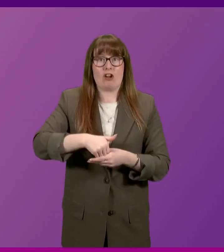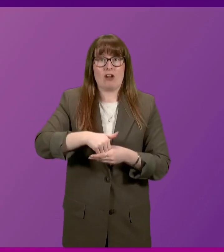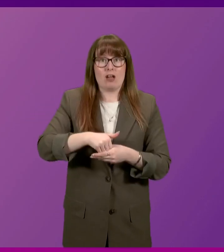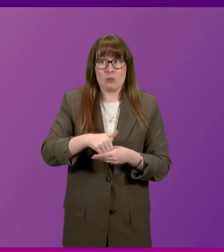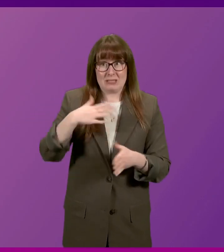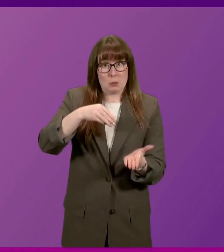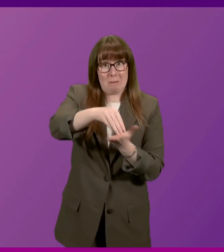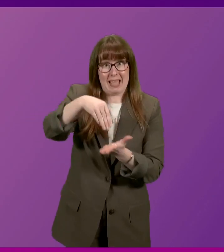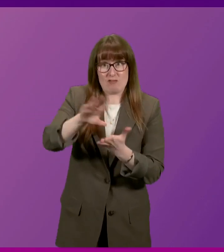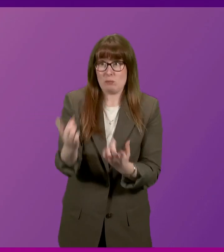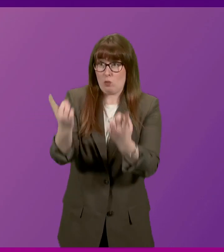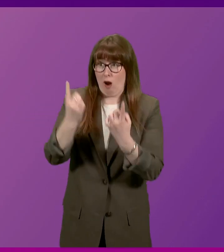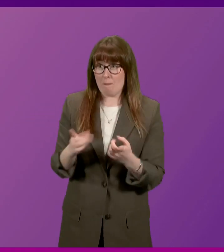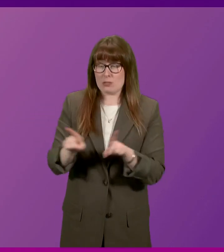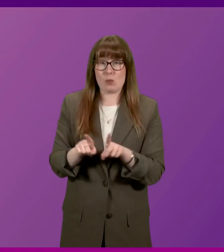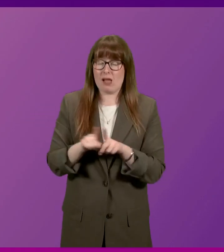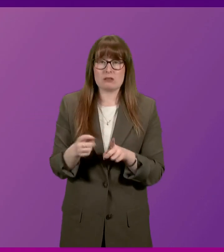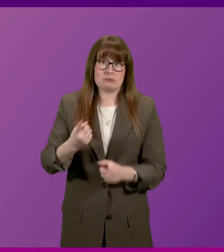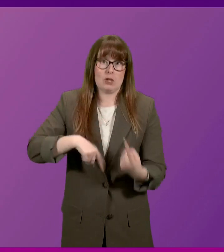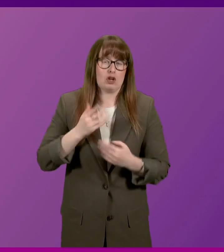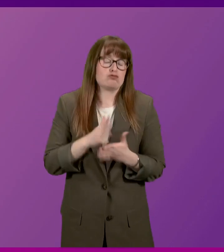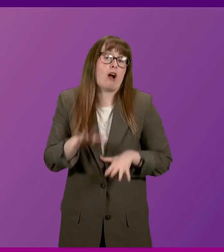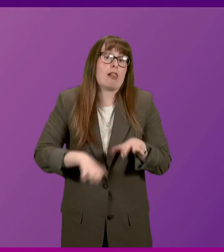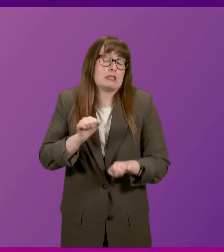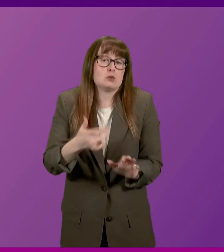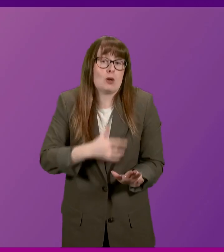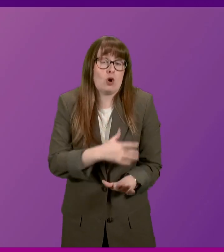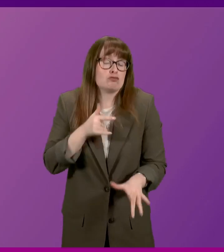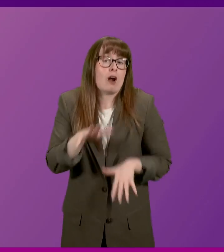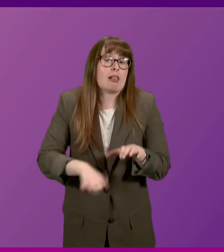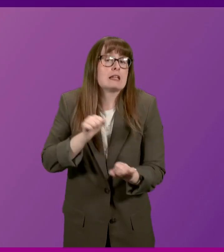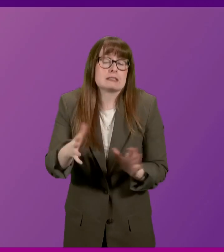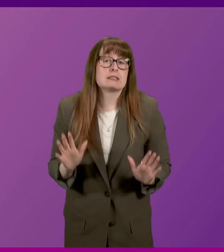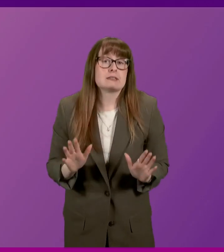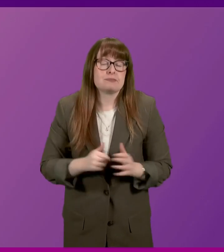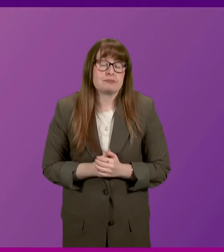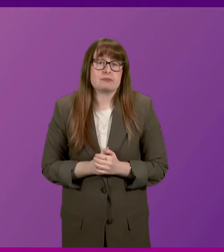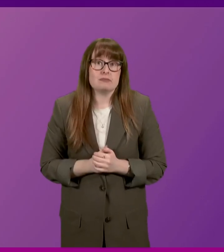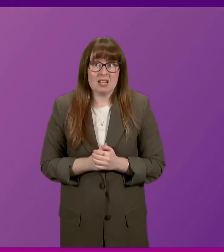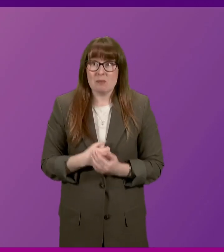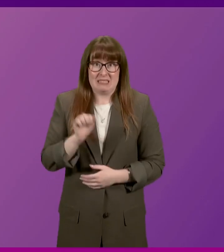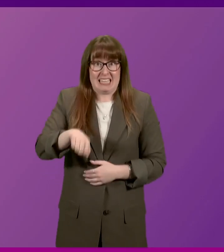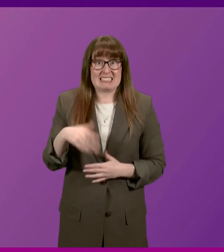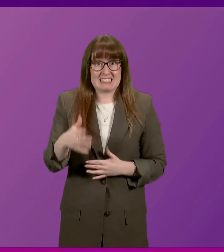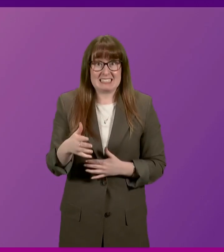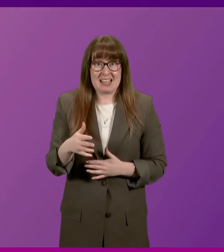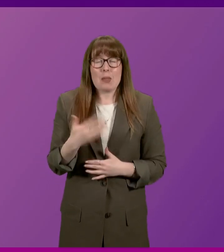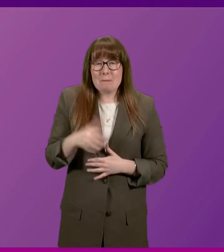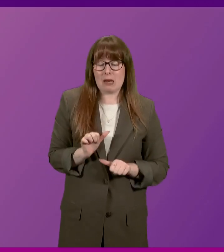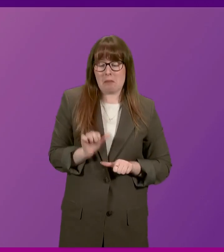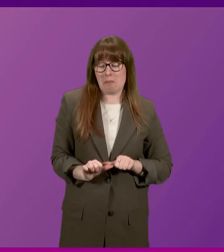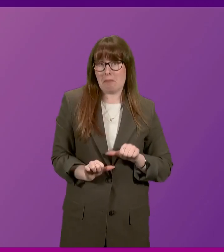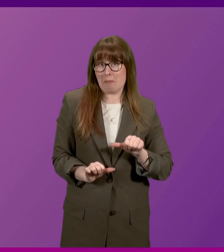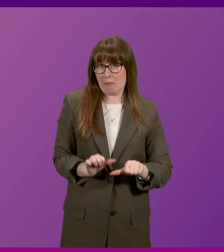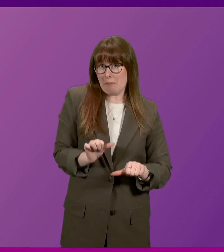costs. We're struggling to get that action. But they've been short, small,